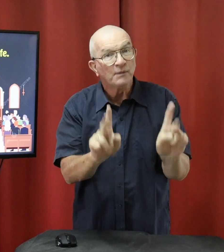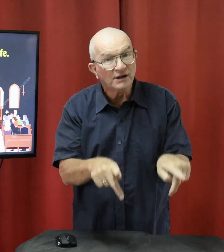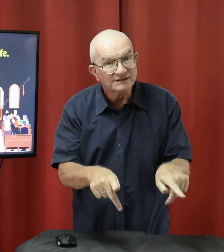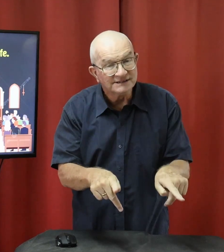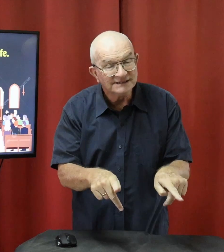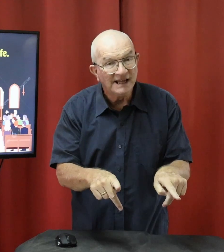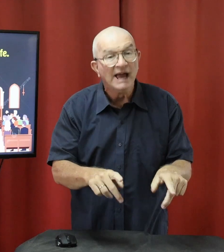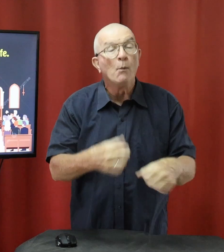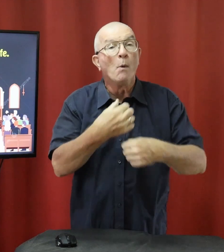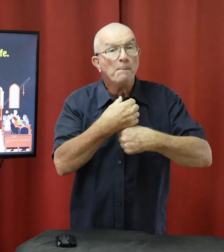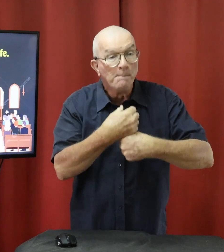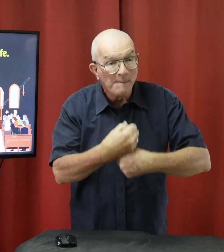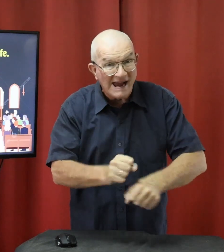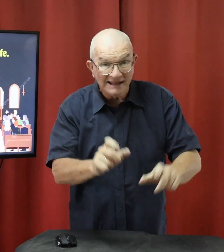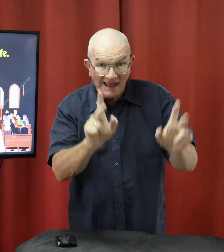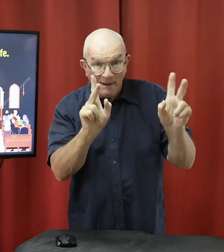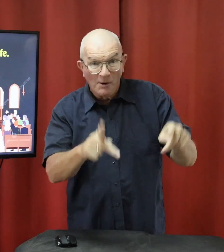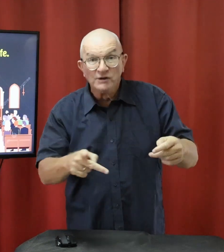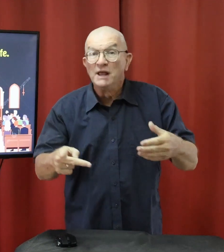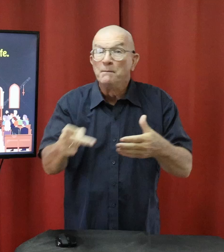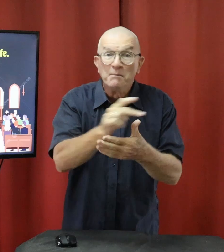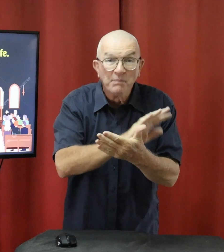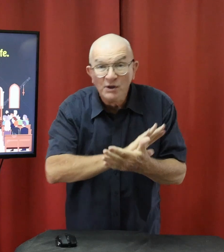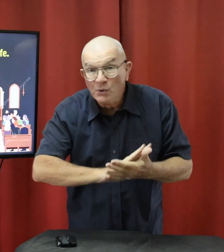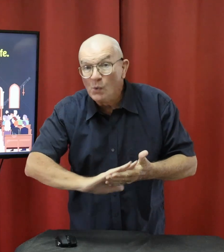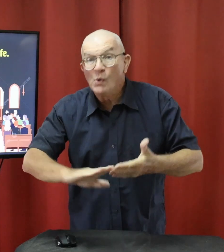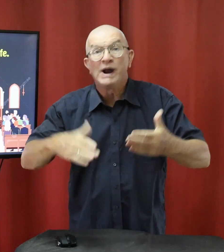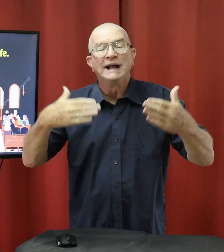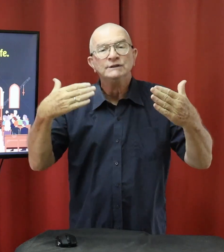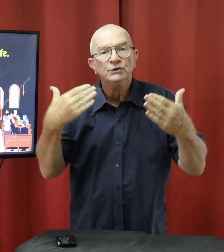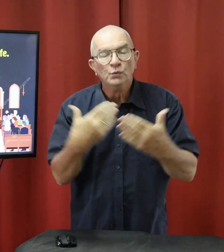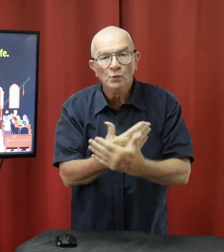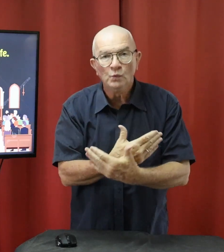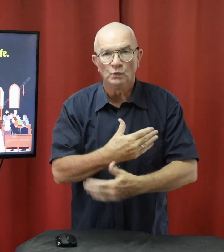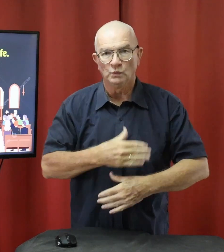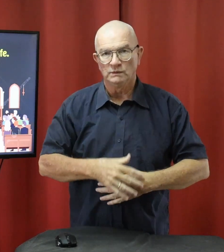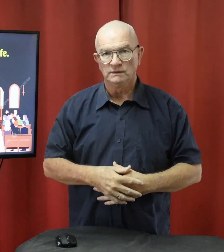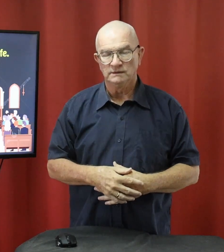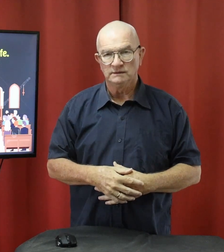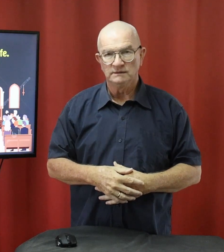That will change a person and make that person pure and new.